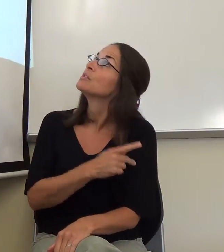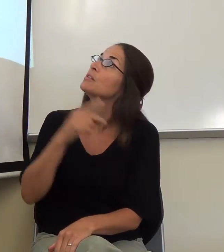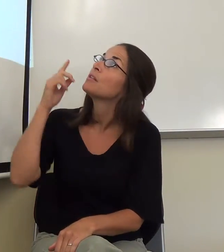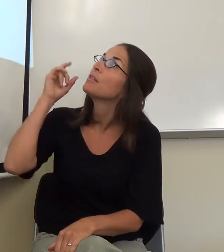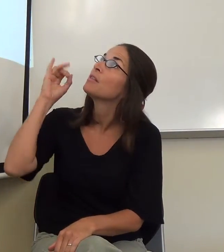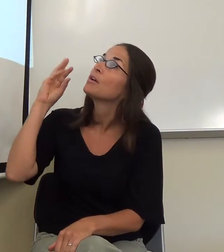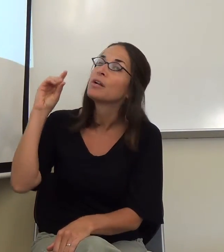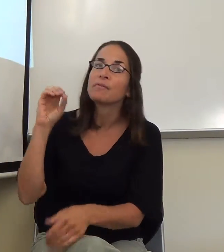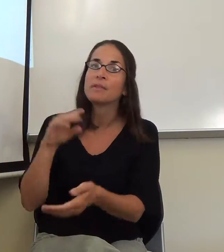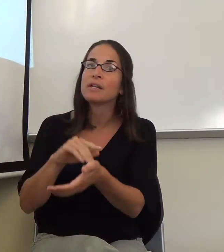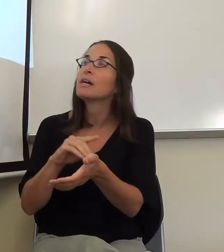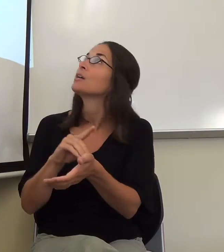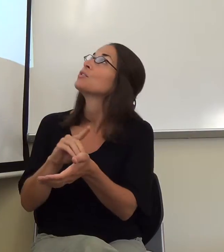this?